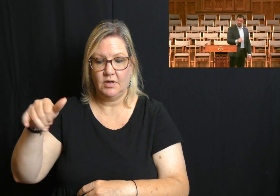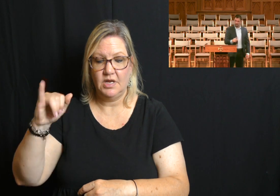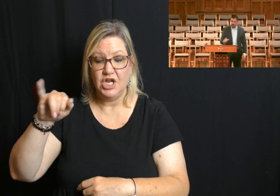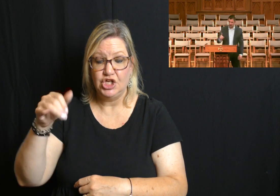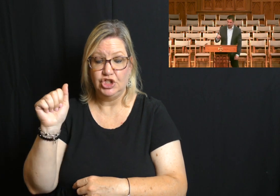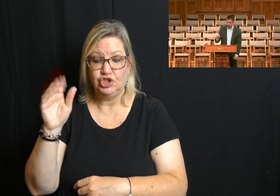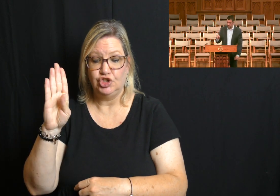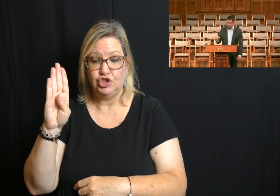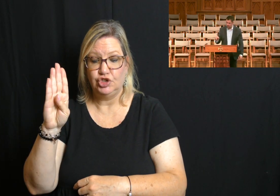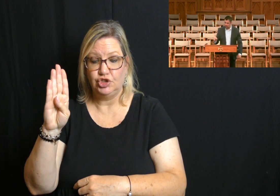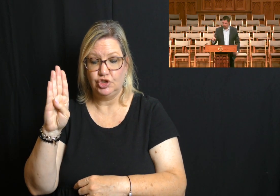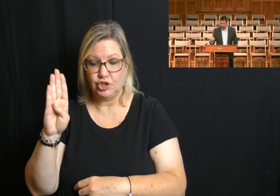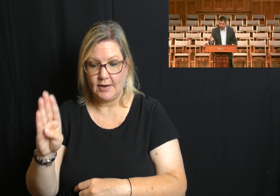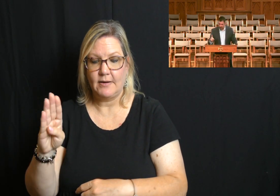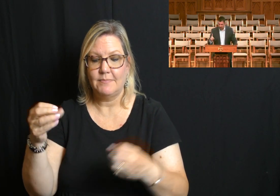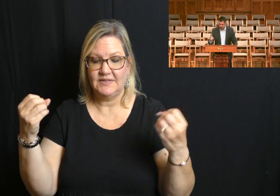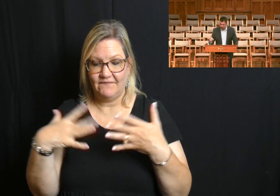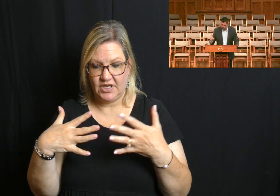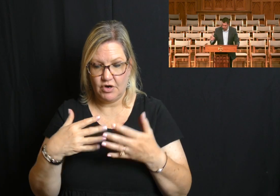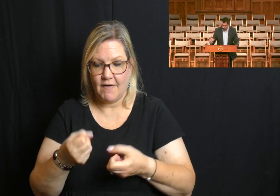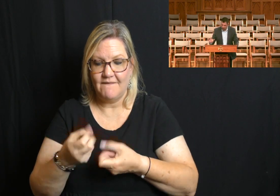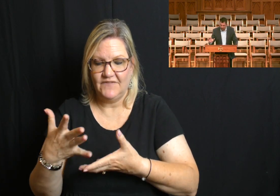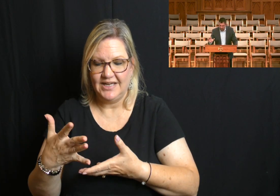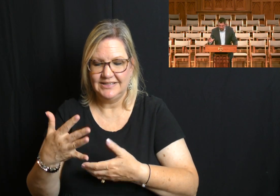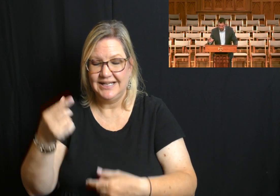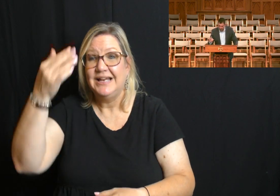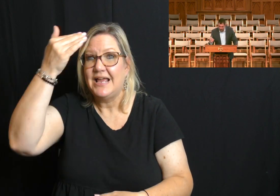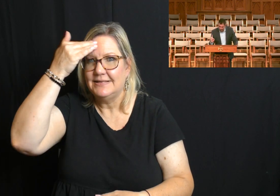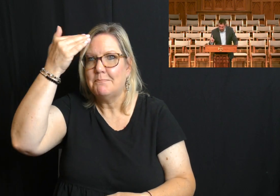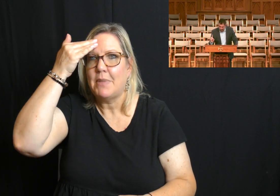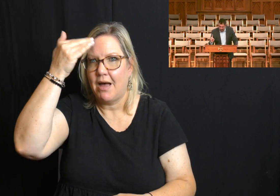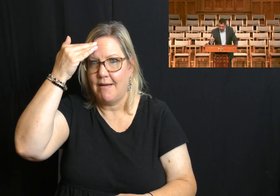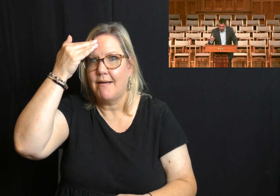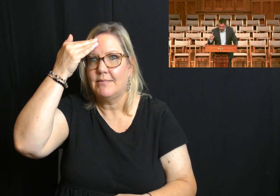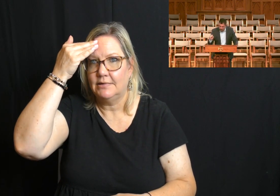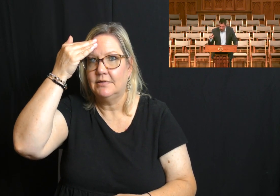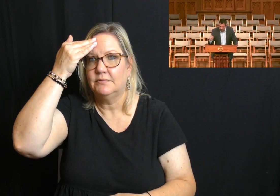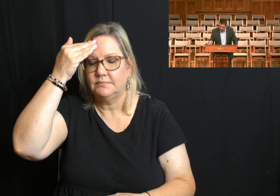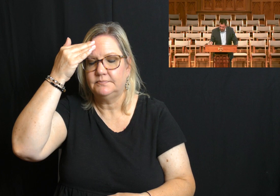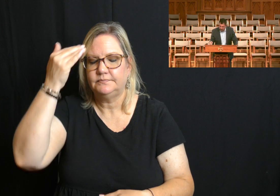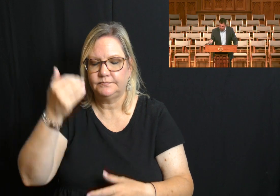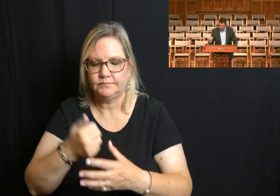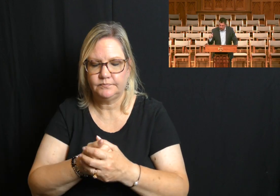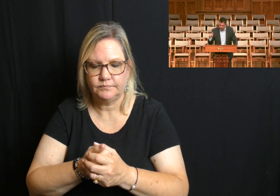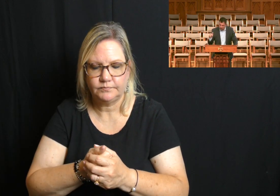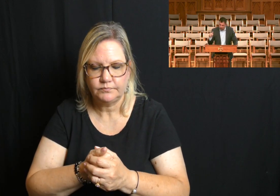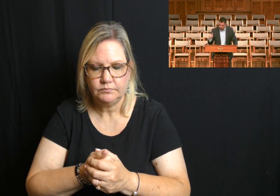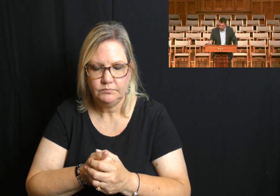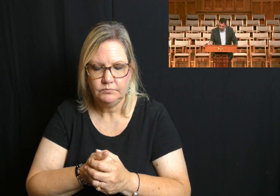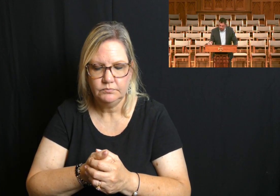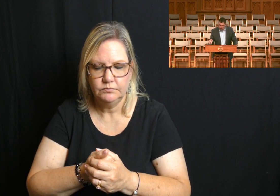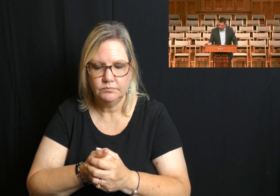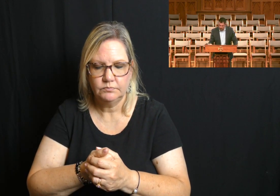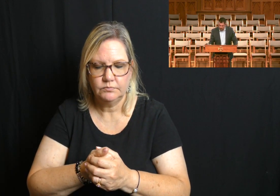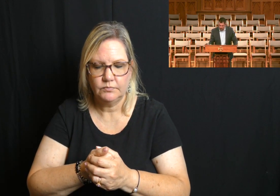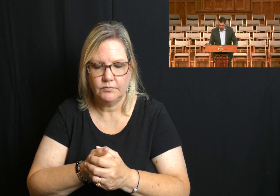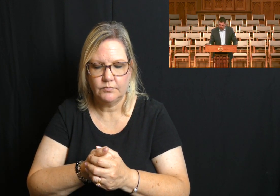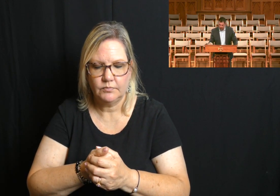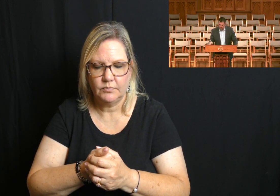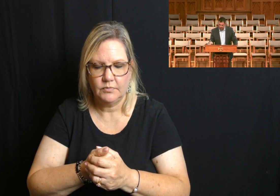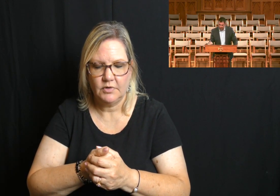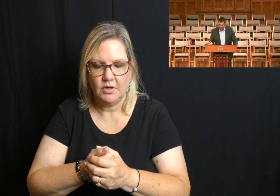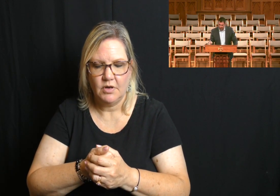He was afraid, and it reads like this on verse 7. You should have it right there. It says, when the messenger returned to